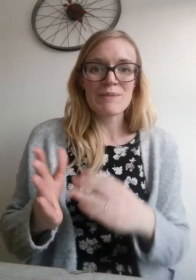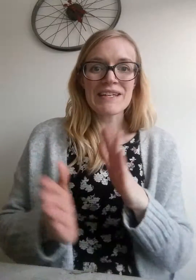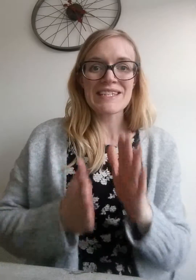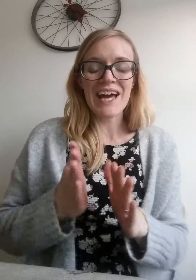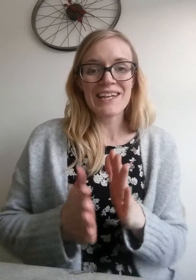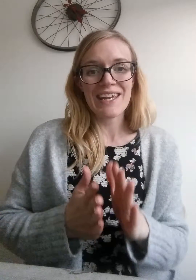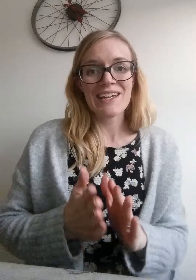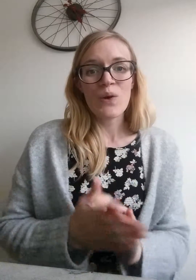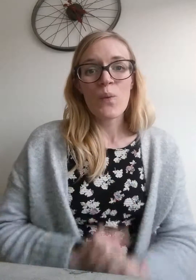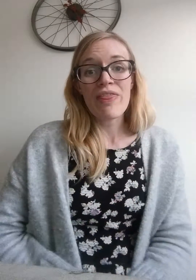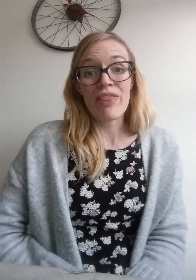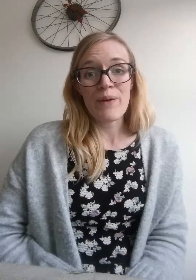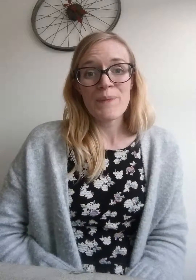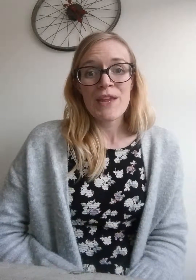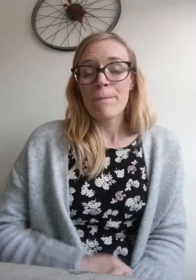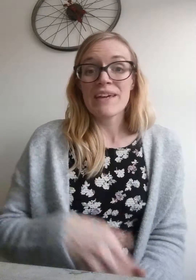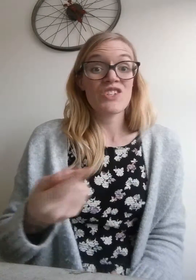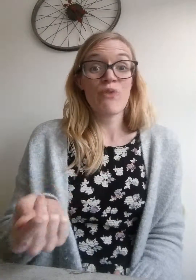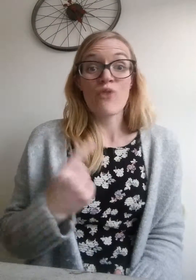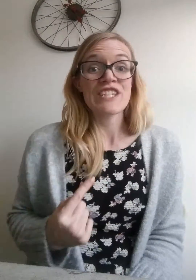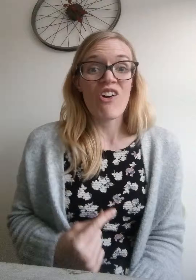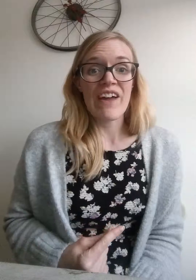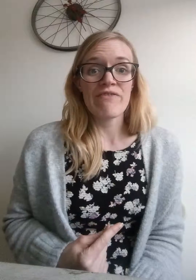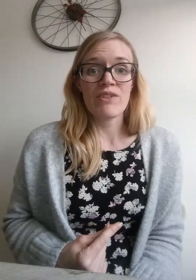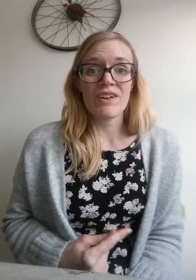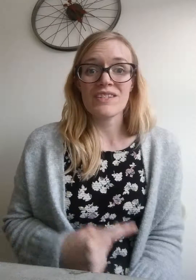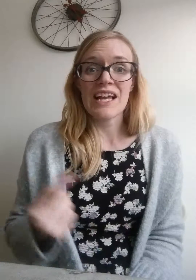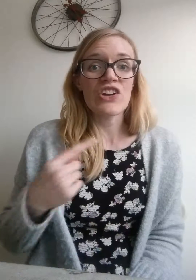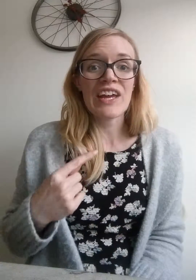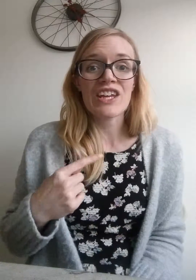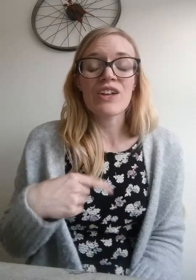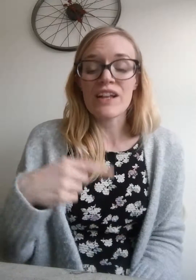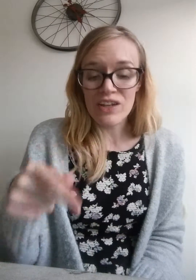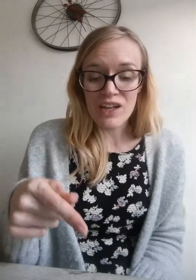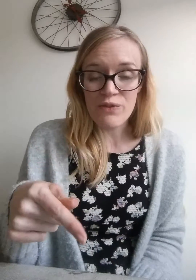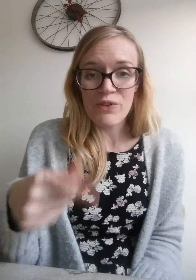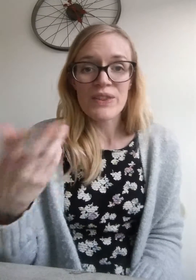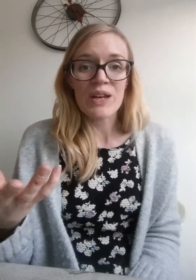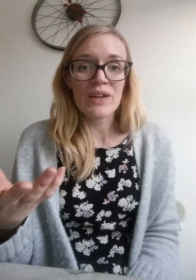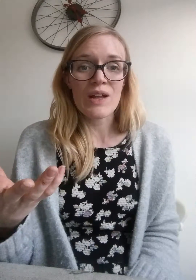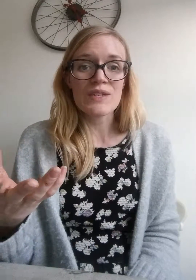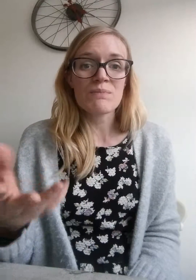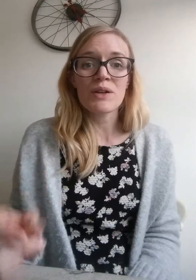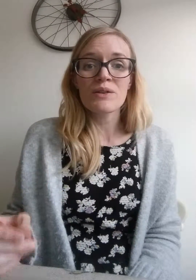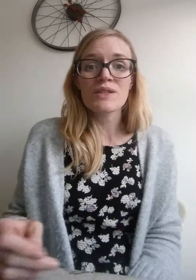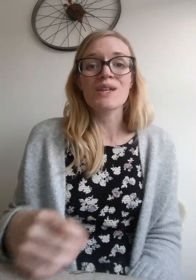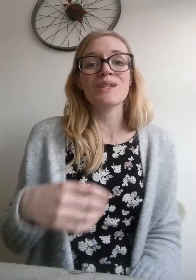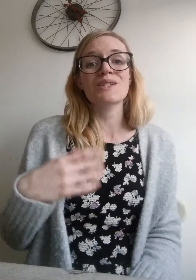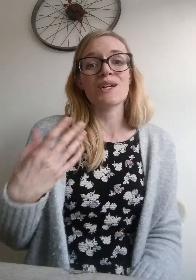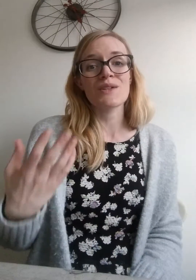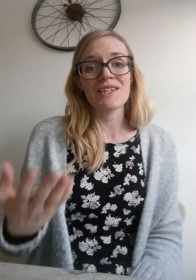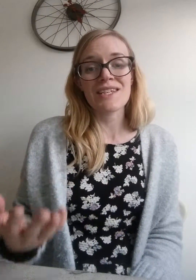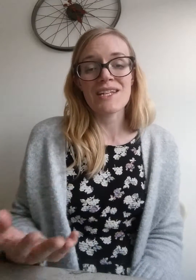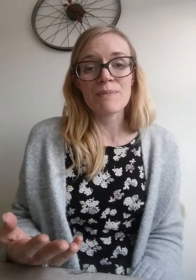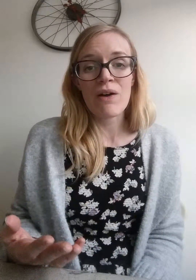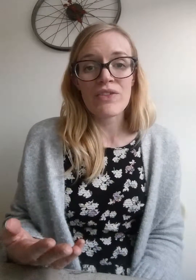to be signing with them because you've already got their focus. They're looking at you, they're looking at the food, they're looking at the spoon, so you can start doing signs about